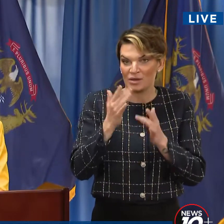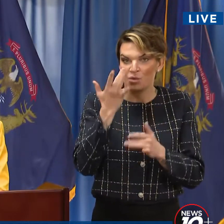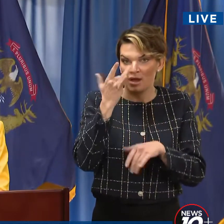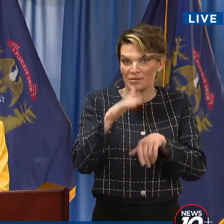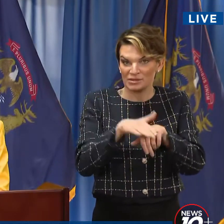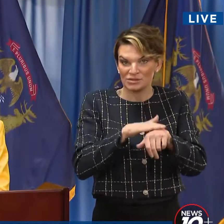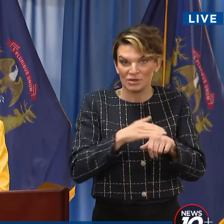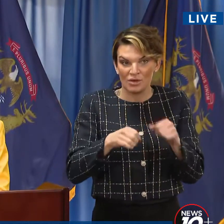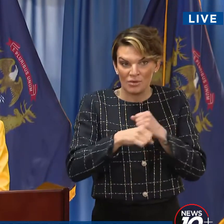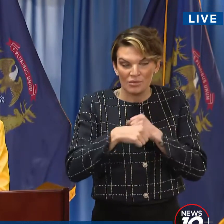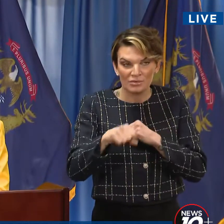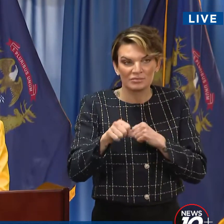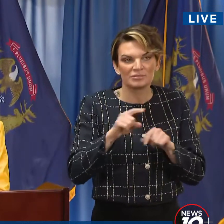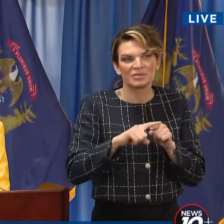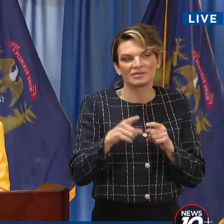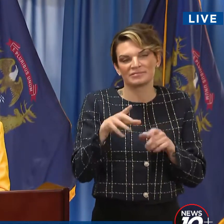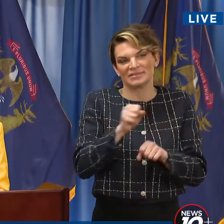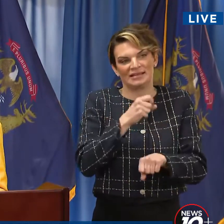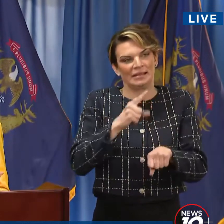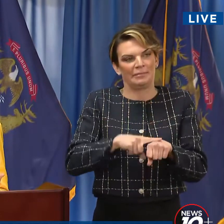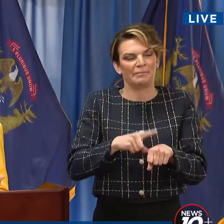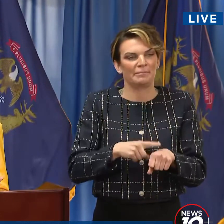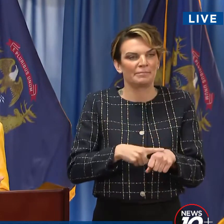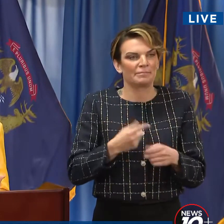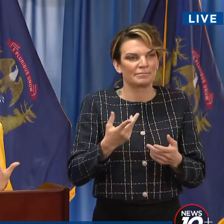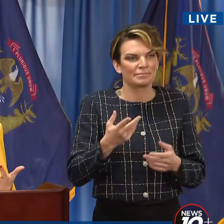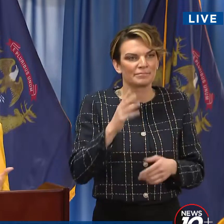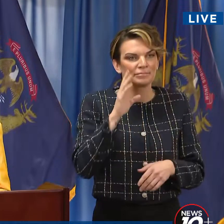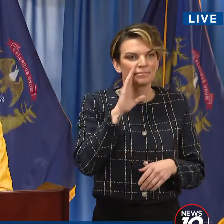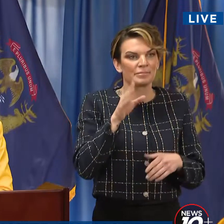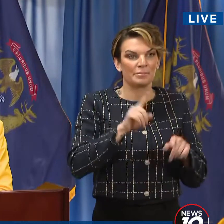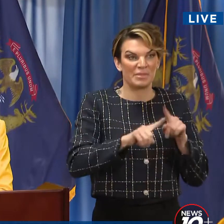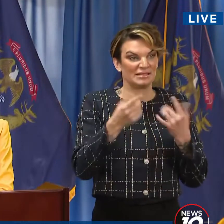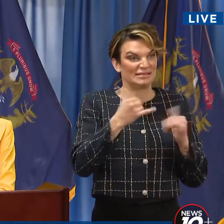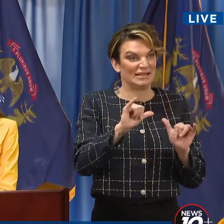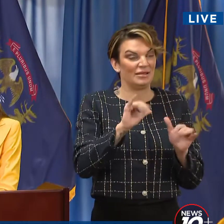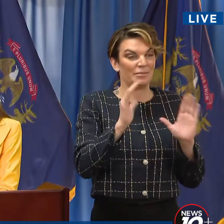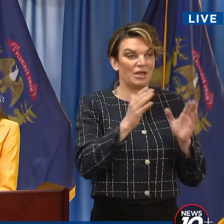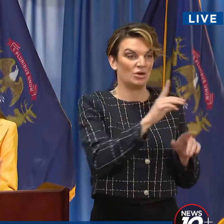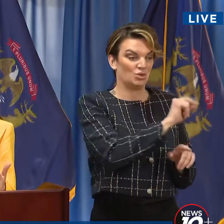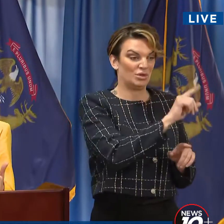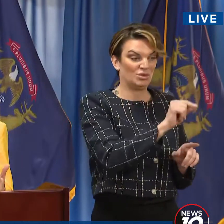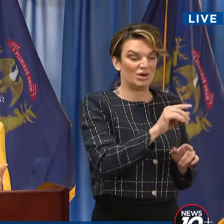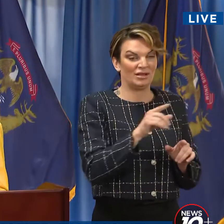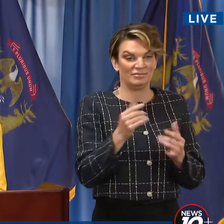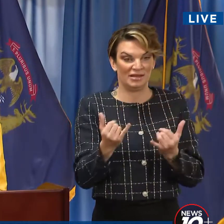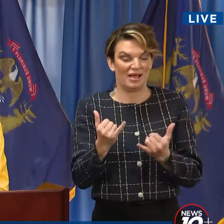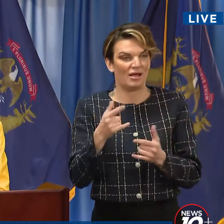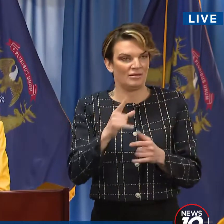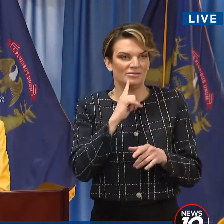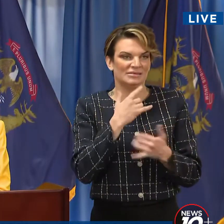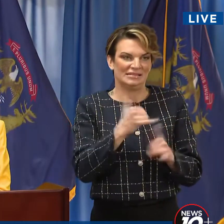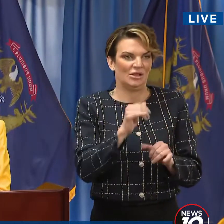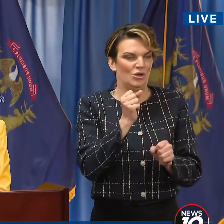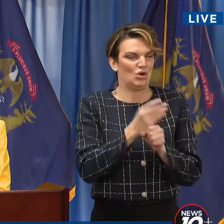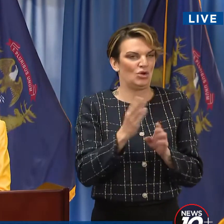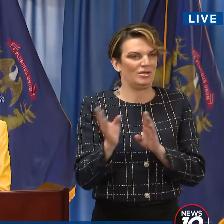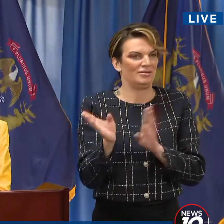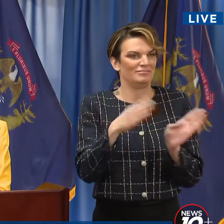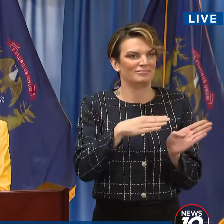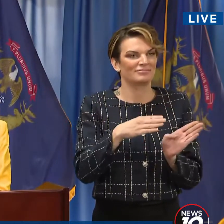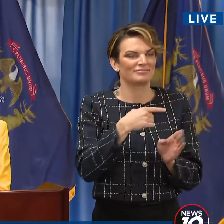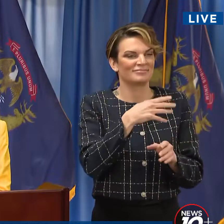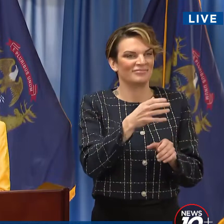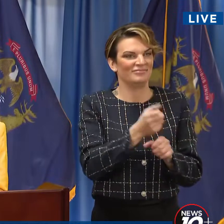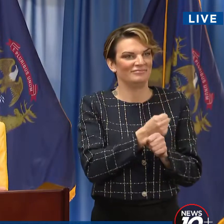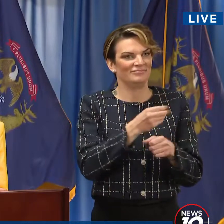line is it did take time, and here we are earlier than we were in 2020, able to say that the tabulation is for the most part complete. The other